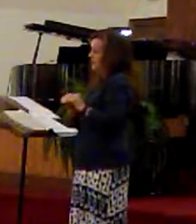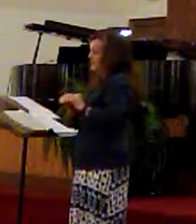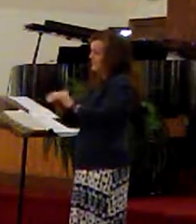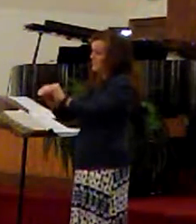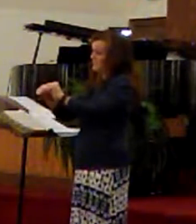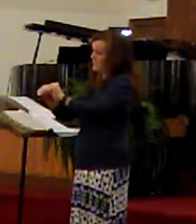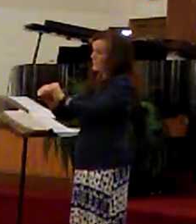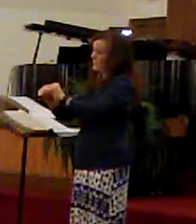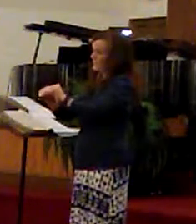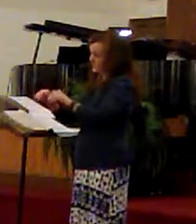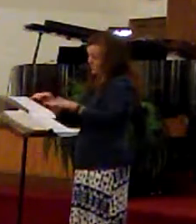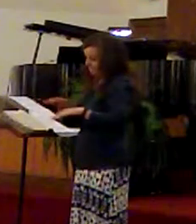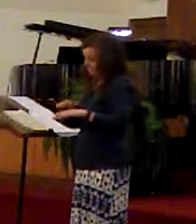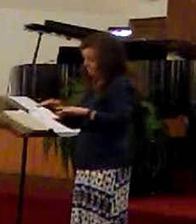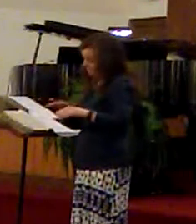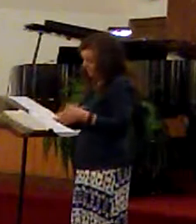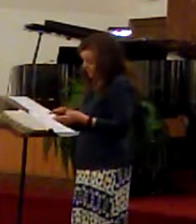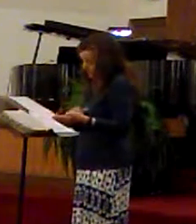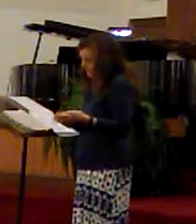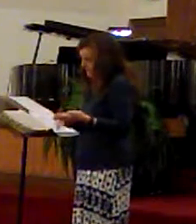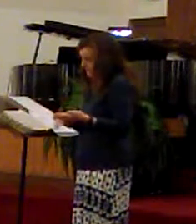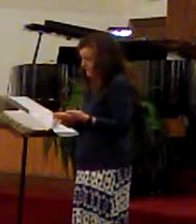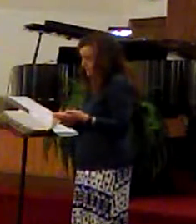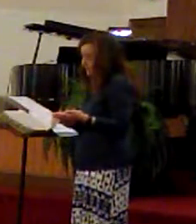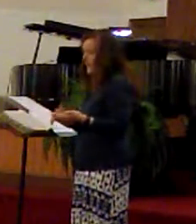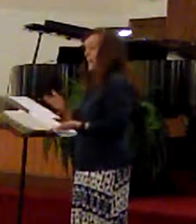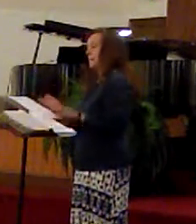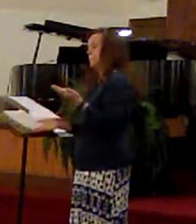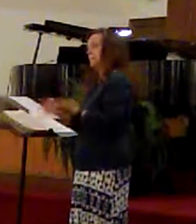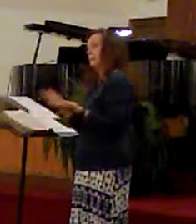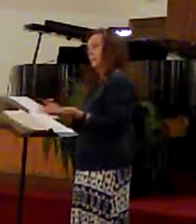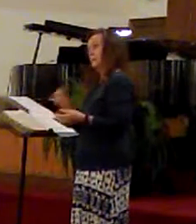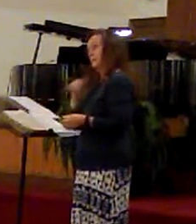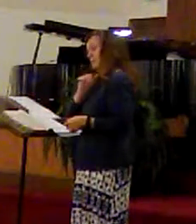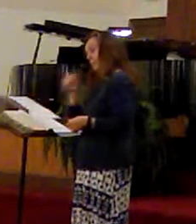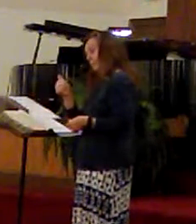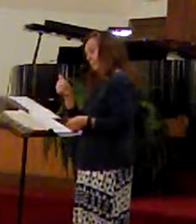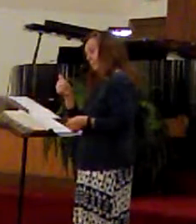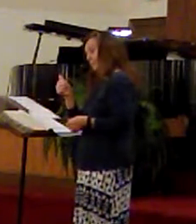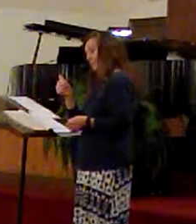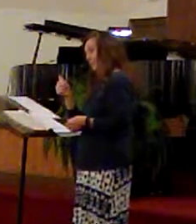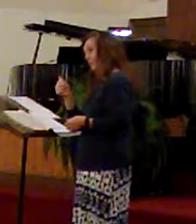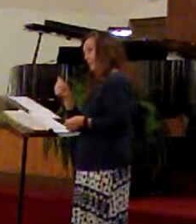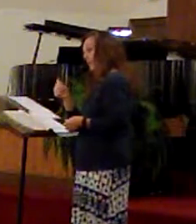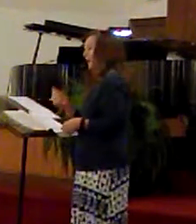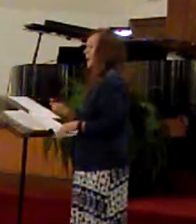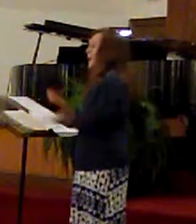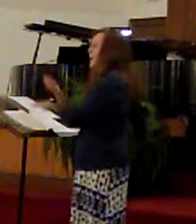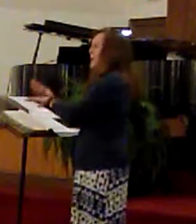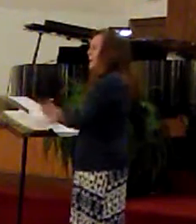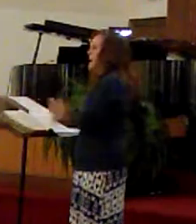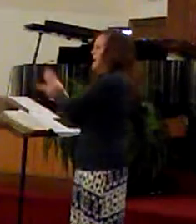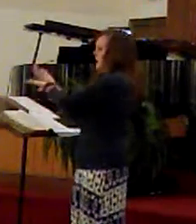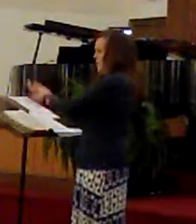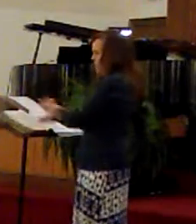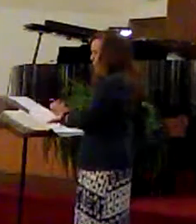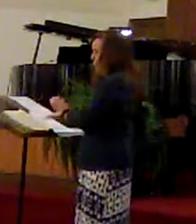Maybe not. Can I implore you? Can I beg of you? Start reading the Bible. Yes.